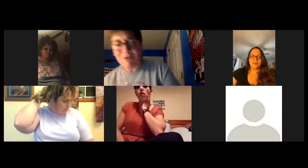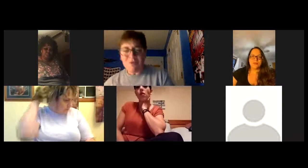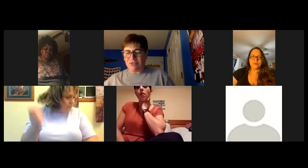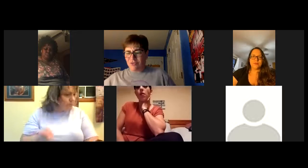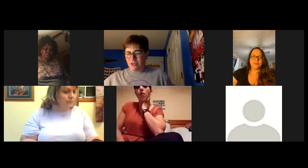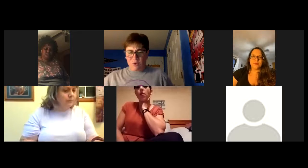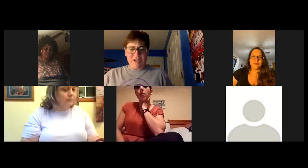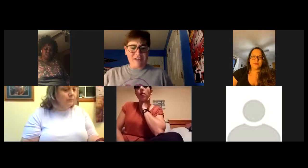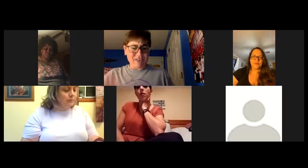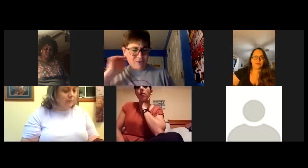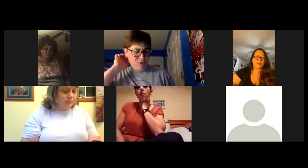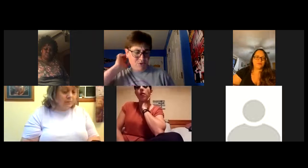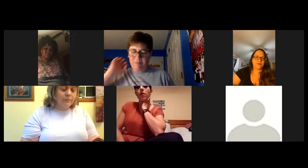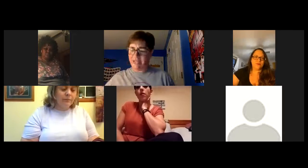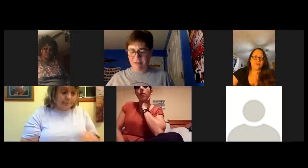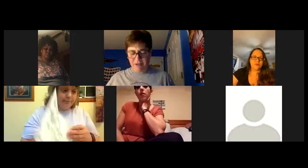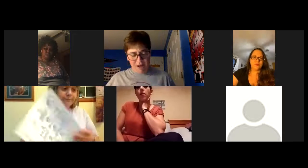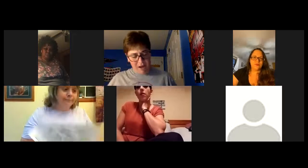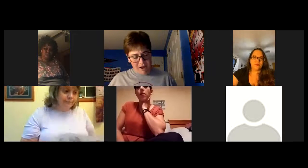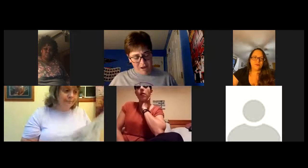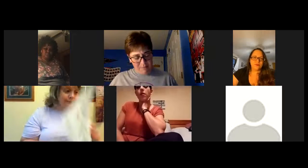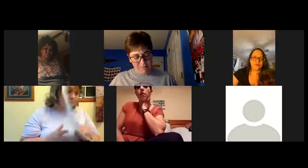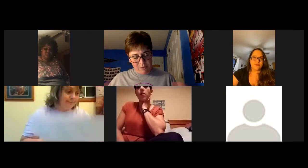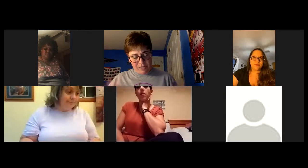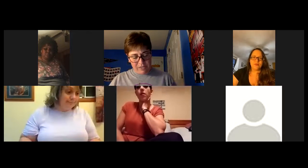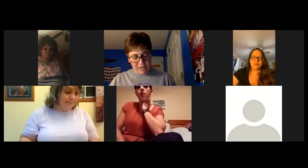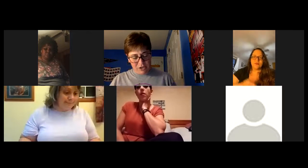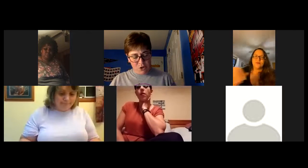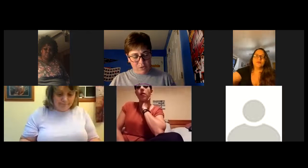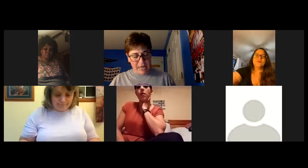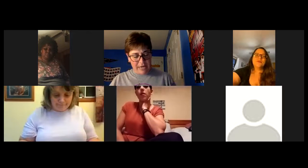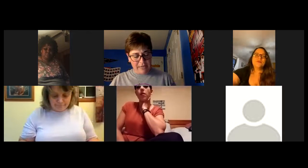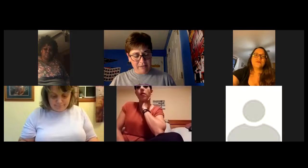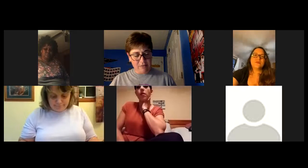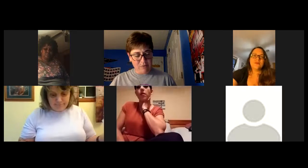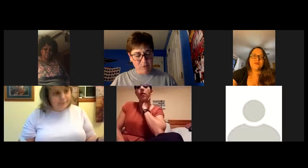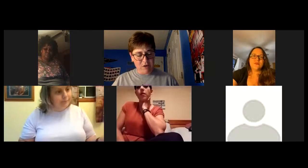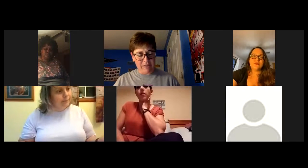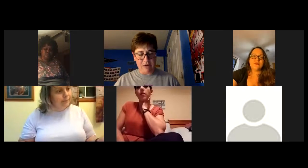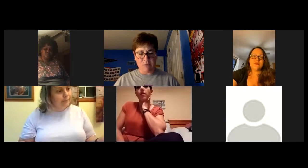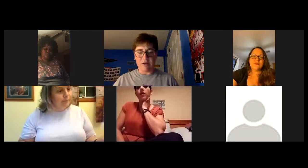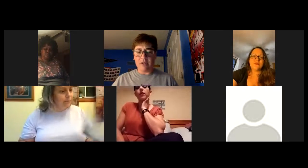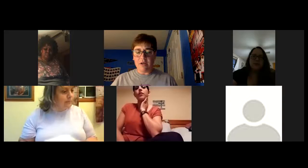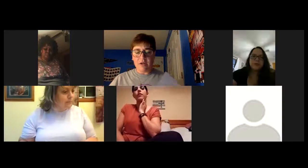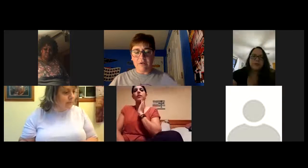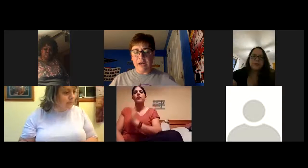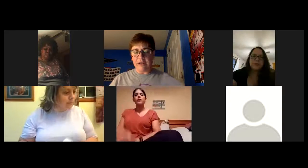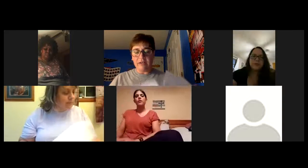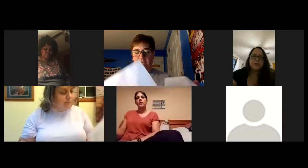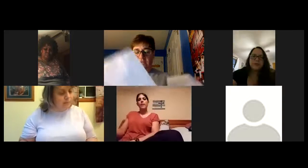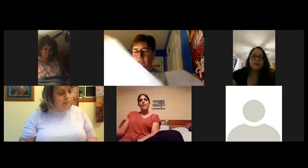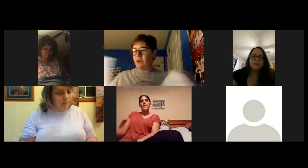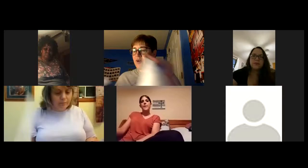all right, we went through those quick. I feel like, man. And we got don't like. We went over that one.